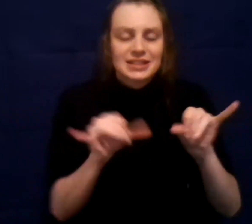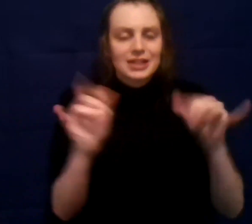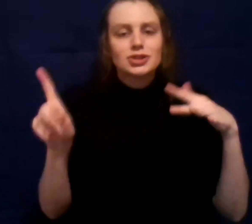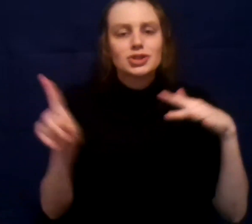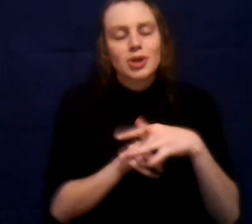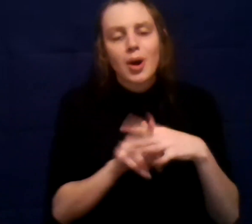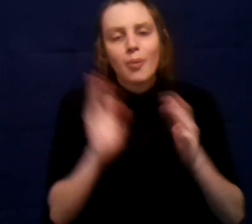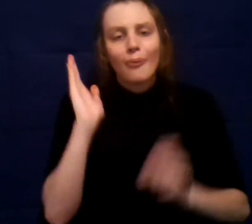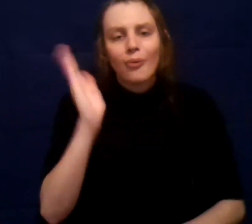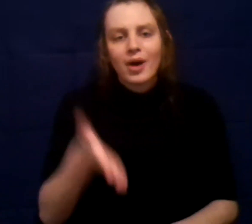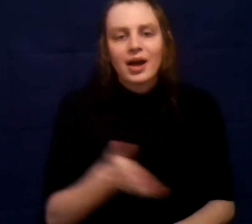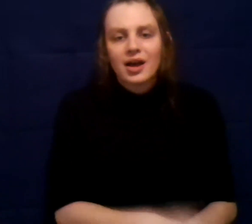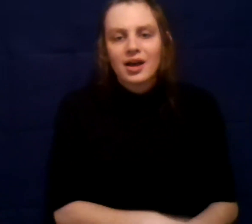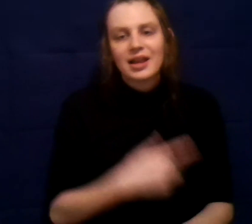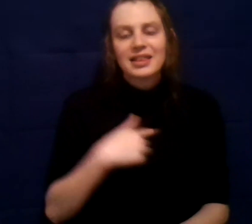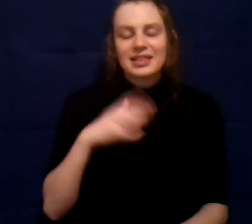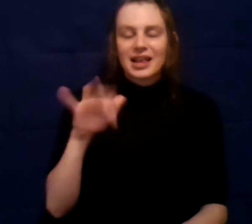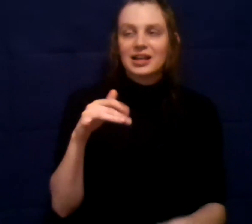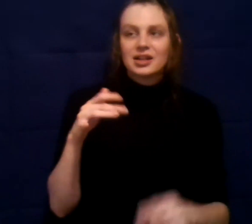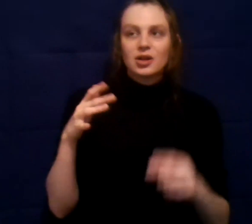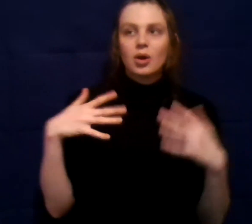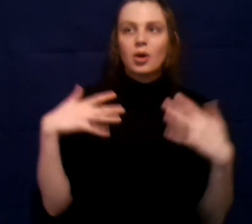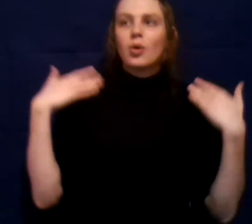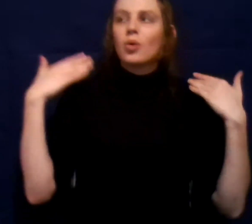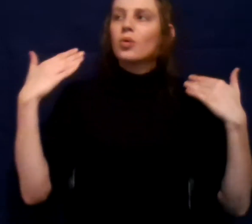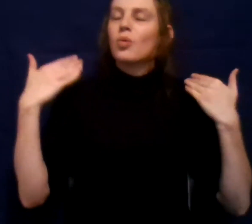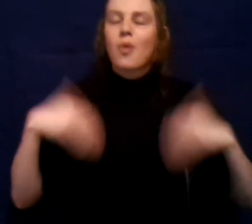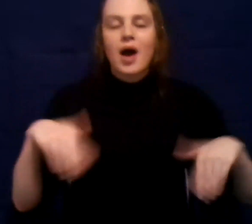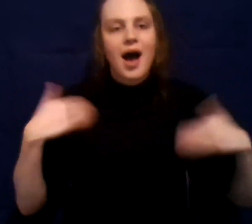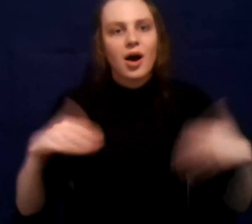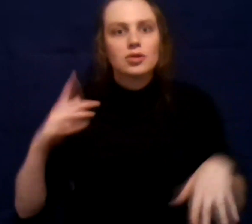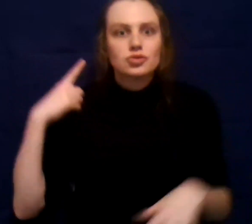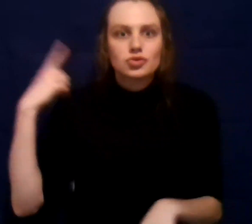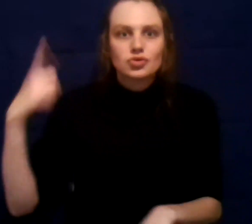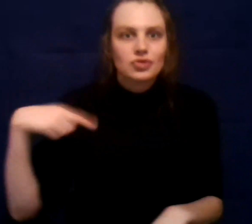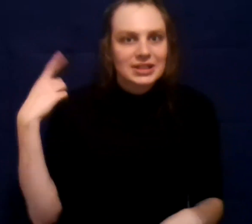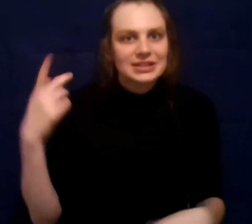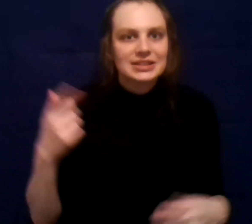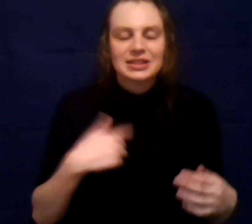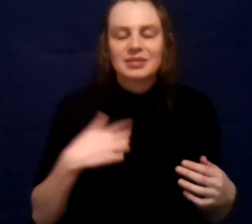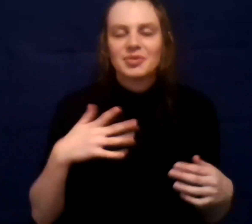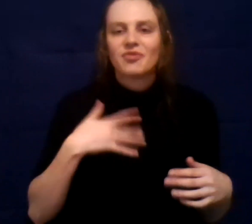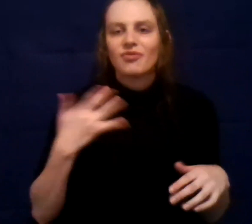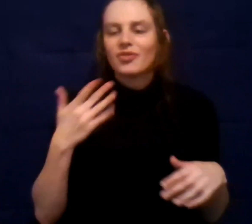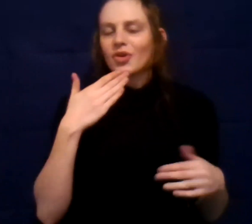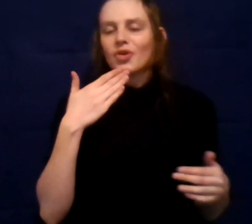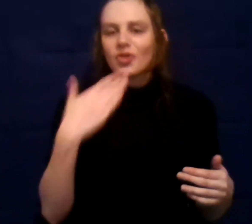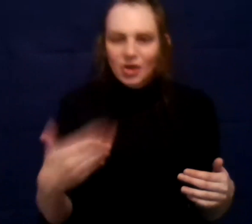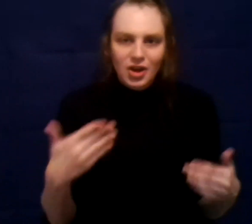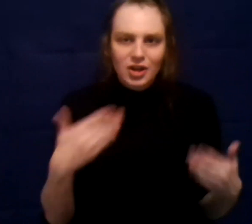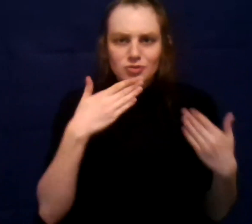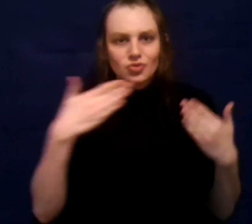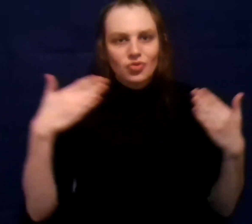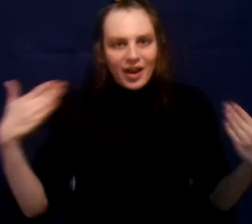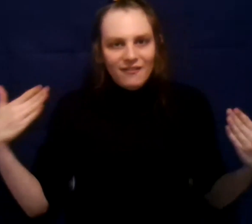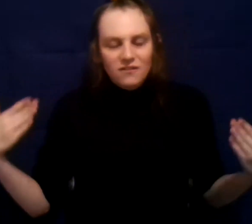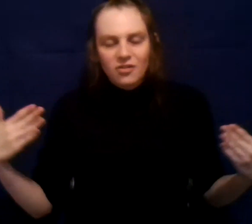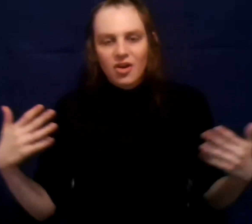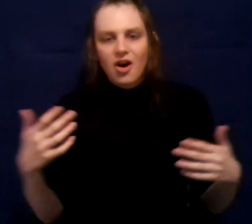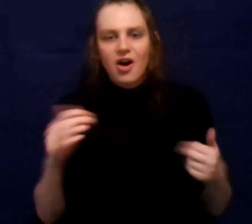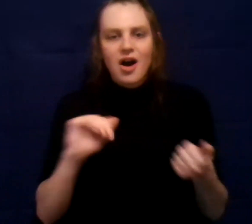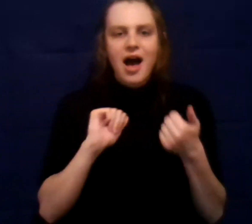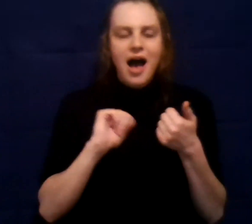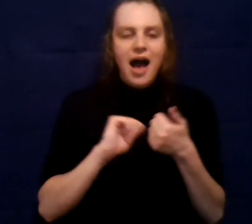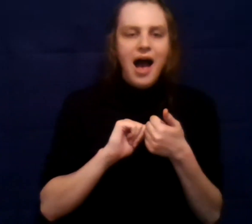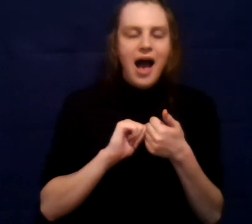and like crazy in a good way, crazy in a grateful way, crazy in a how did I get here from a search and